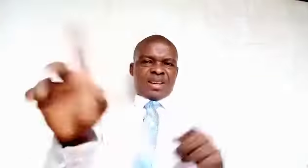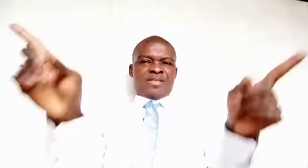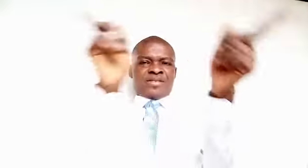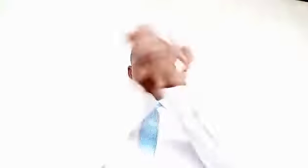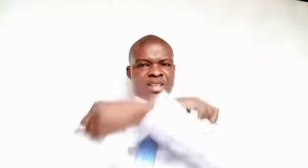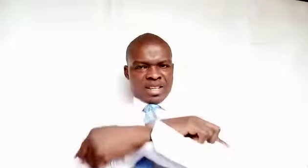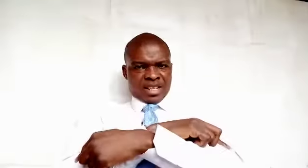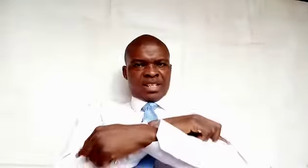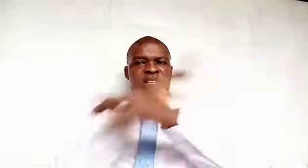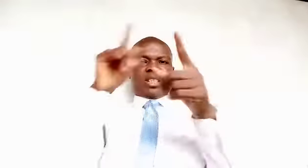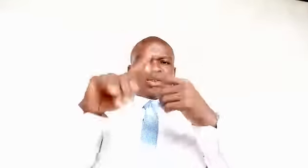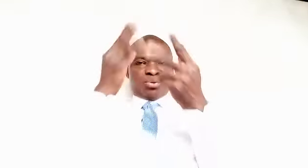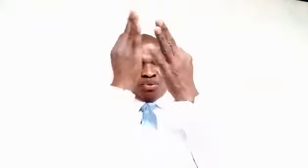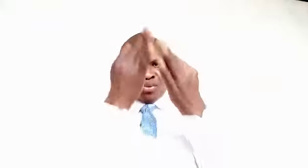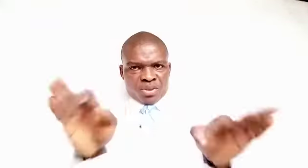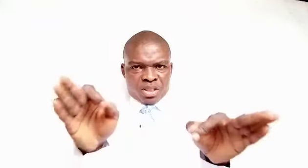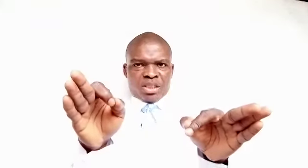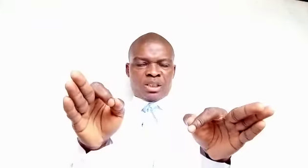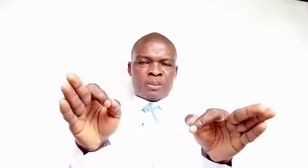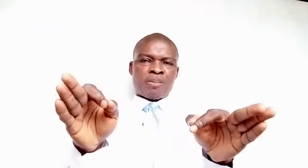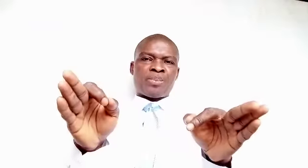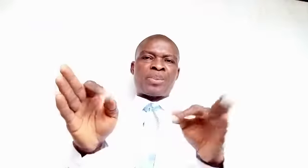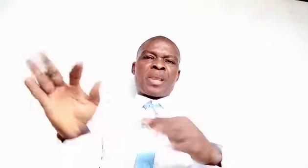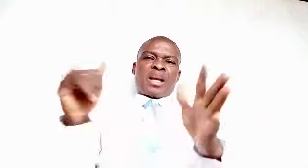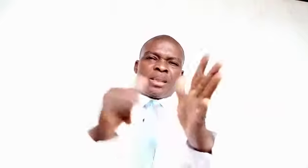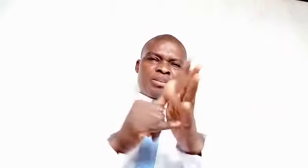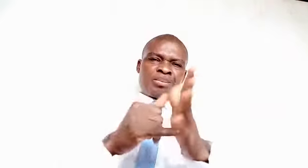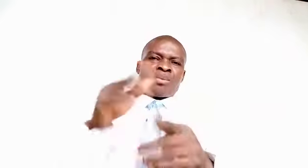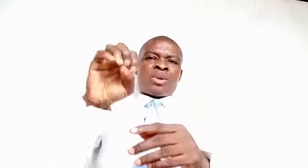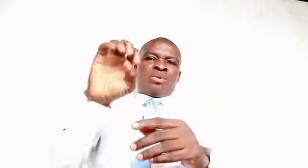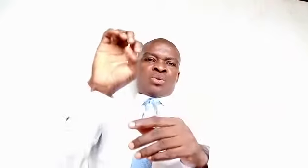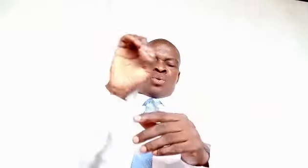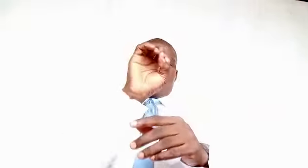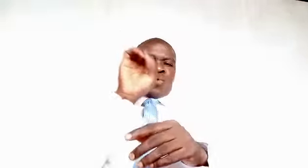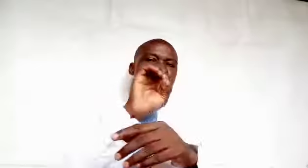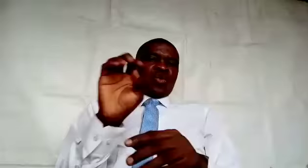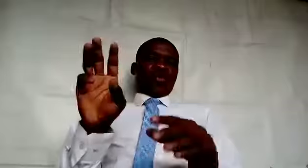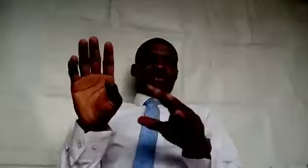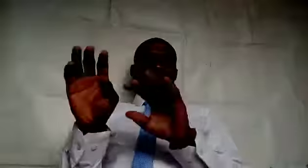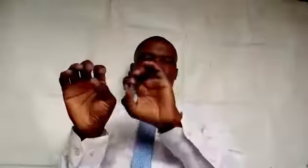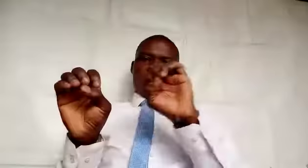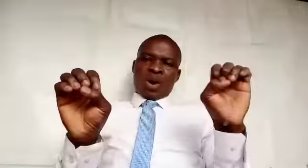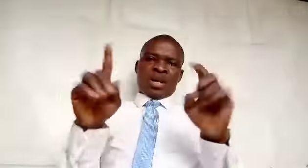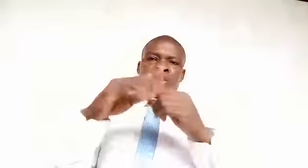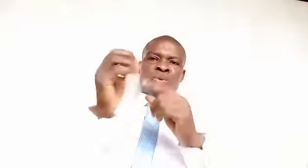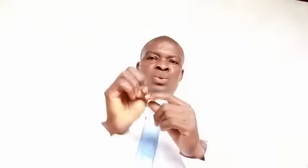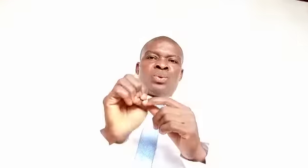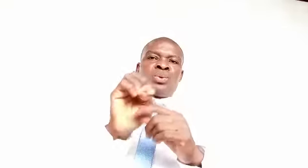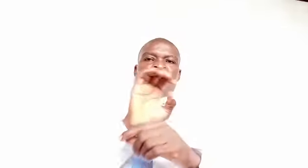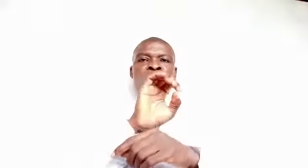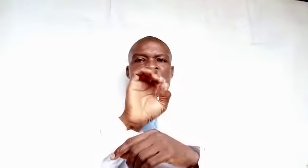The earth revolves from west to the east, that is in the